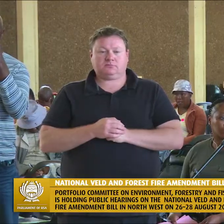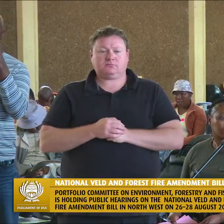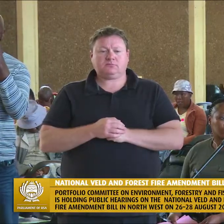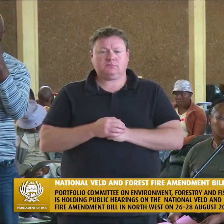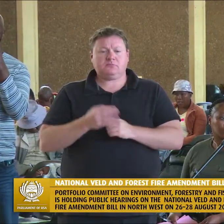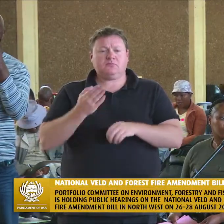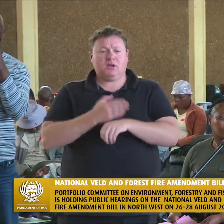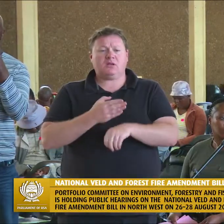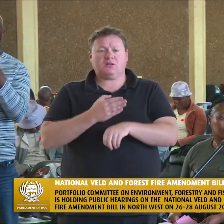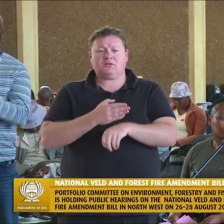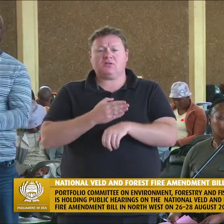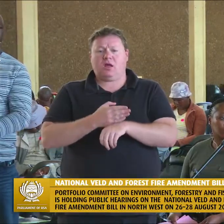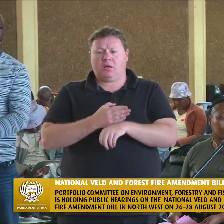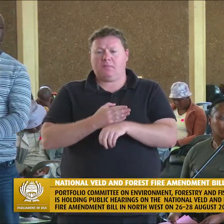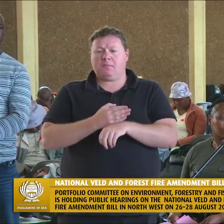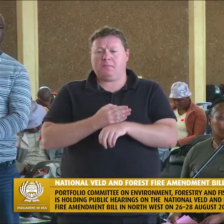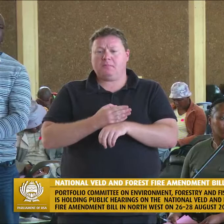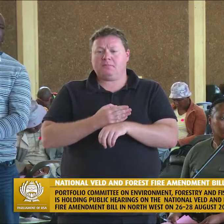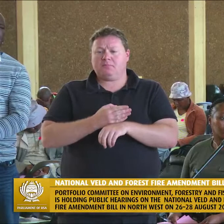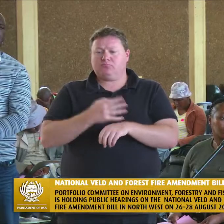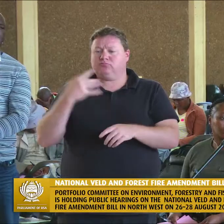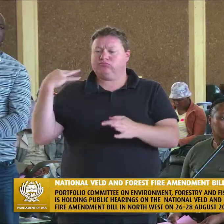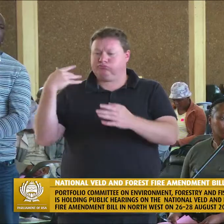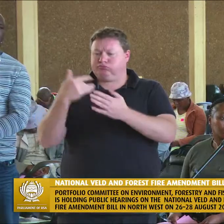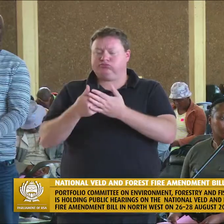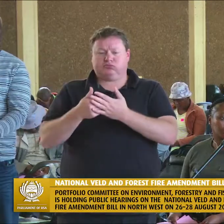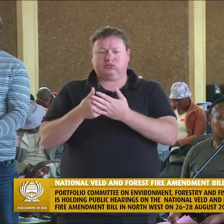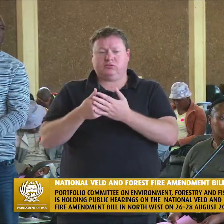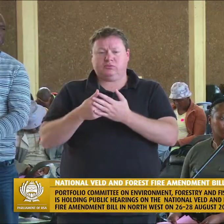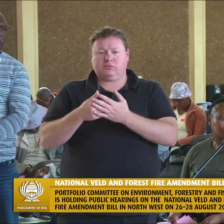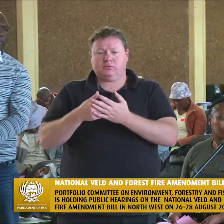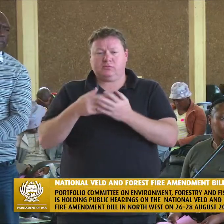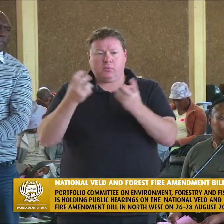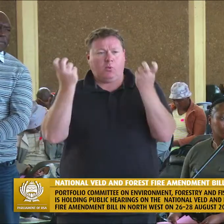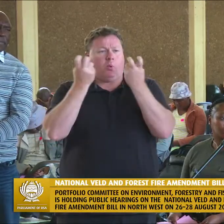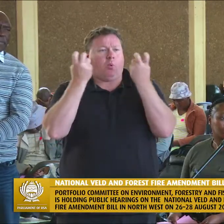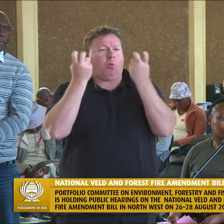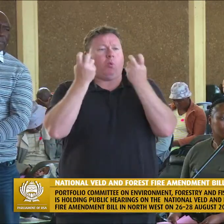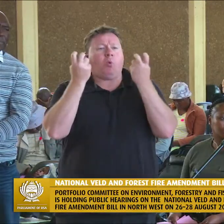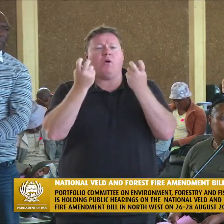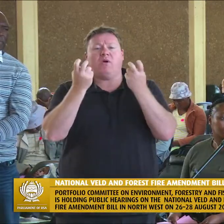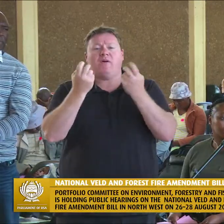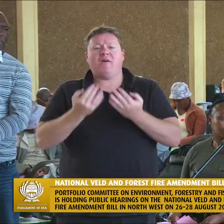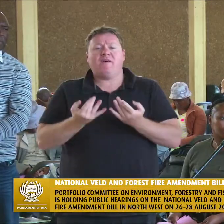two fire brigade tracks two or three